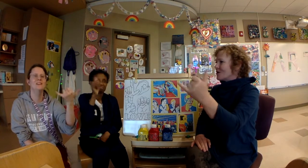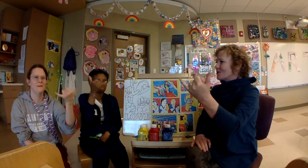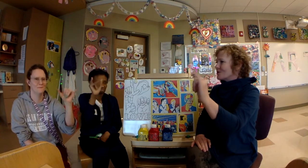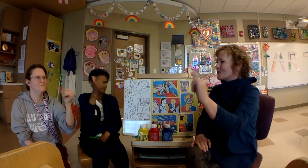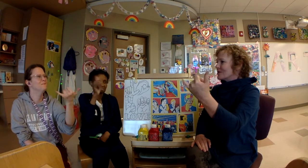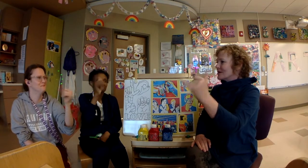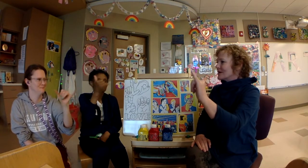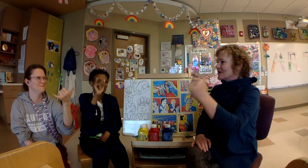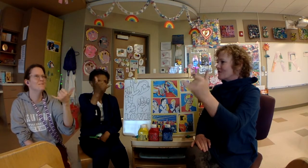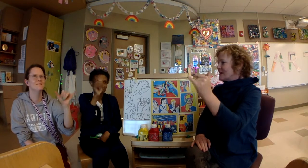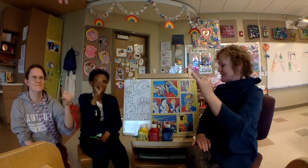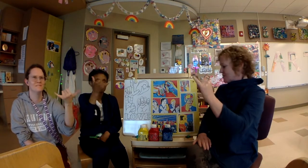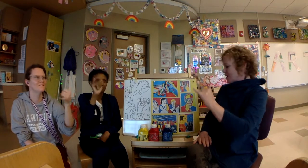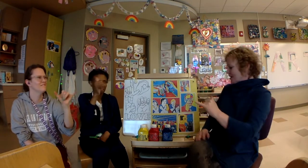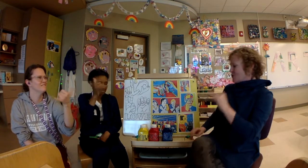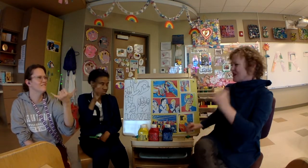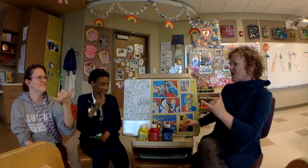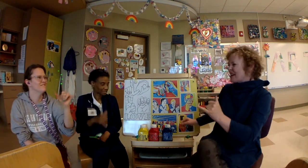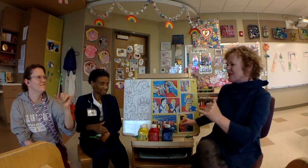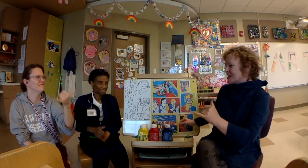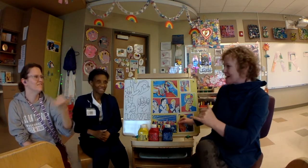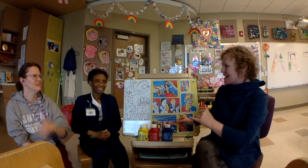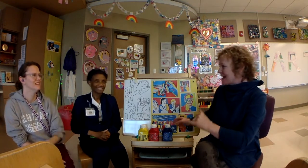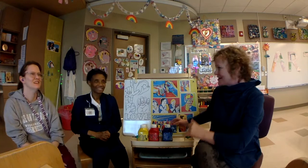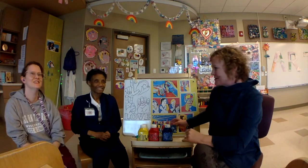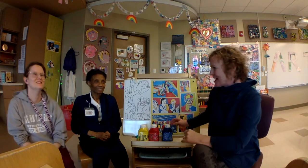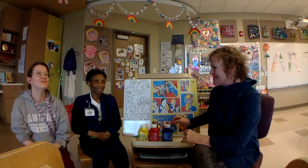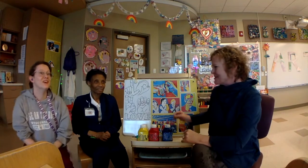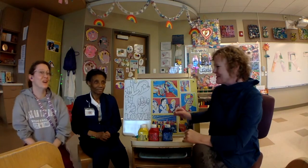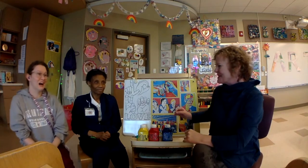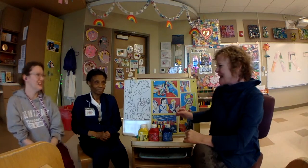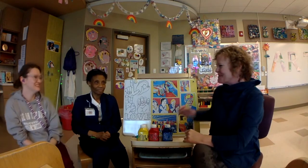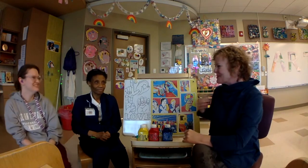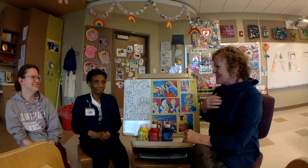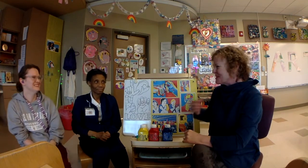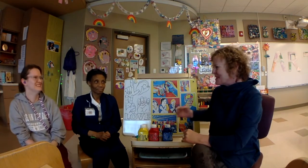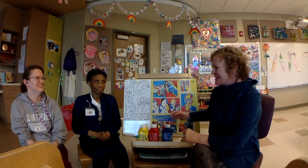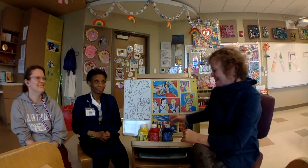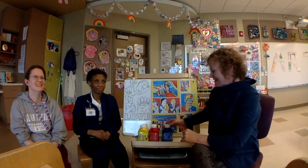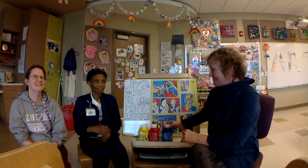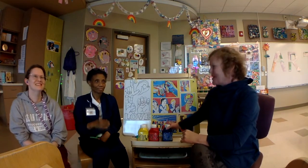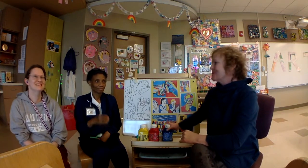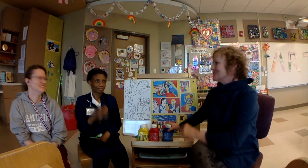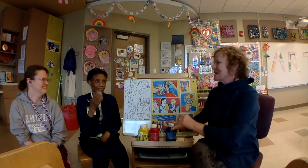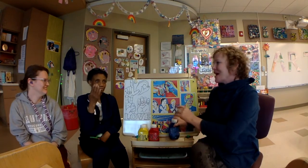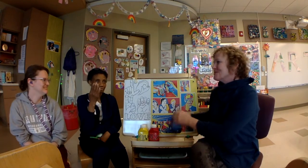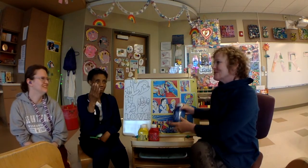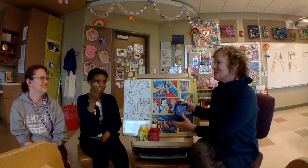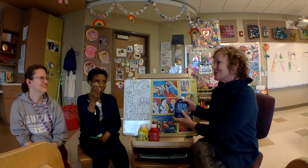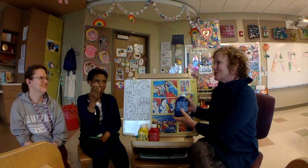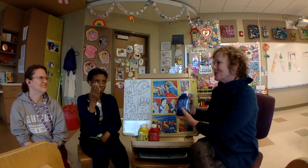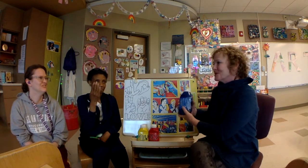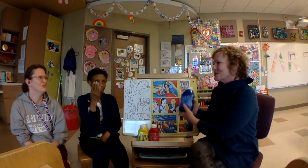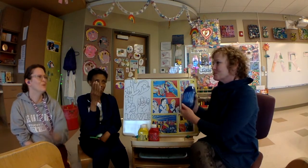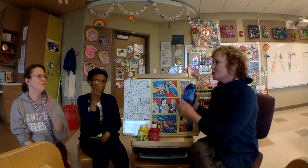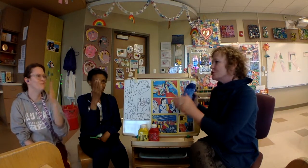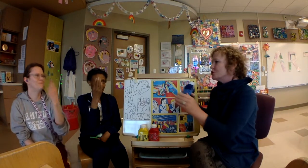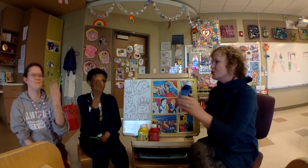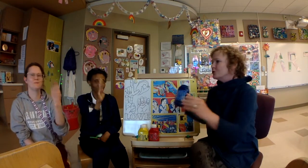Yellow. Fantastic. Can we try doing that again? I'm gonna see. Well, help me with blue.